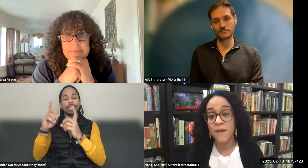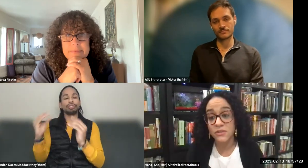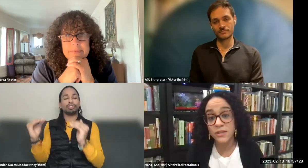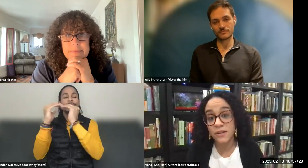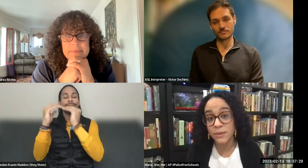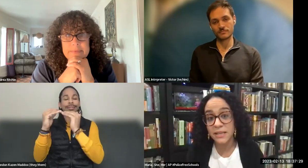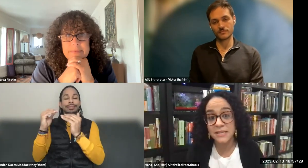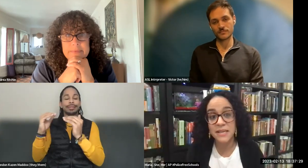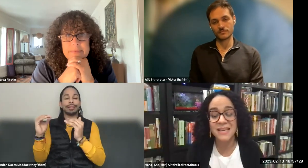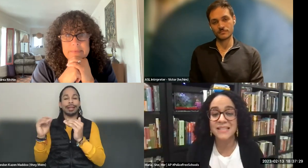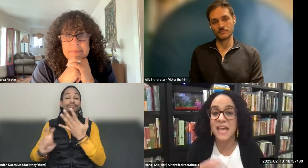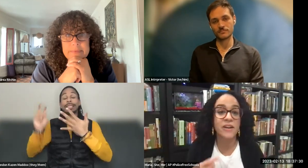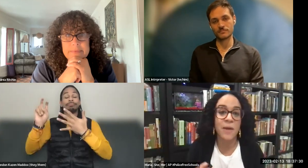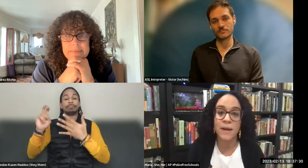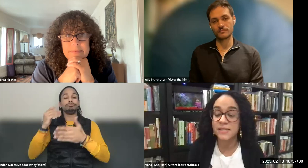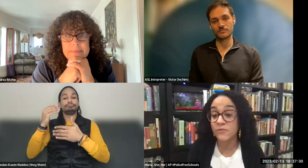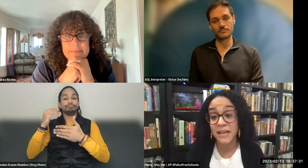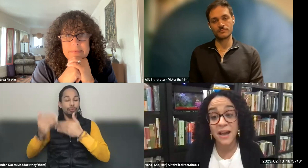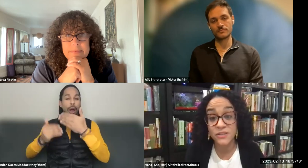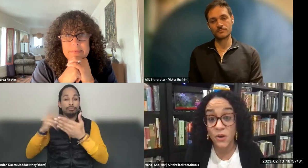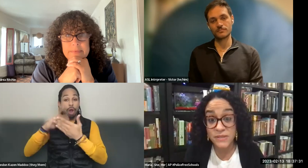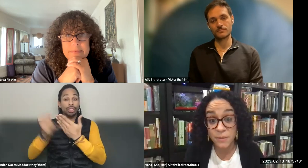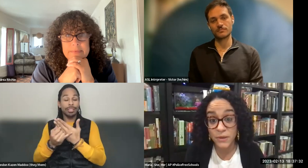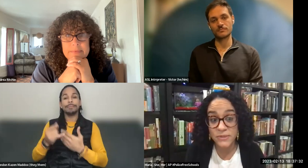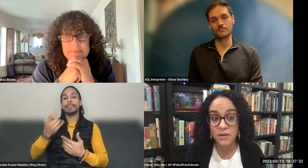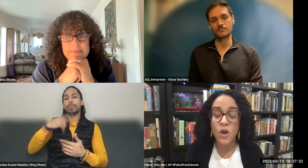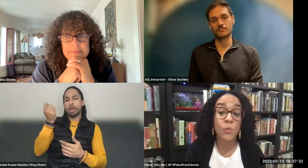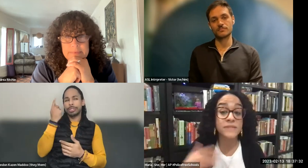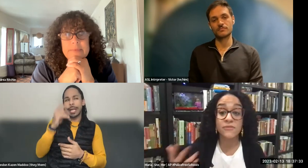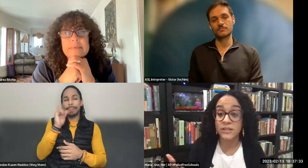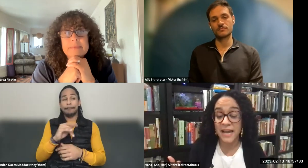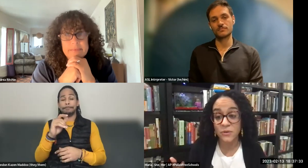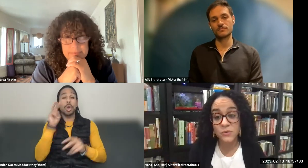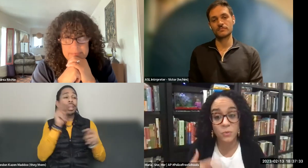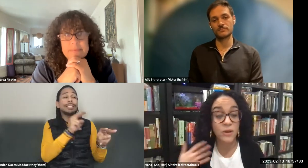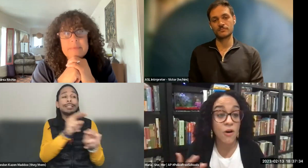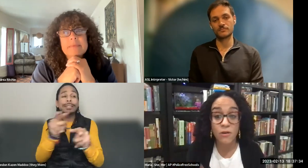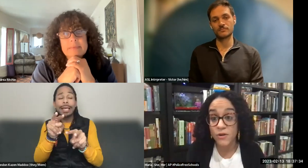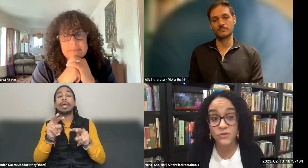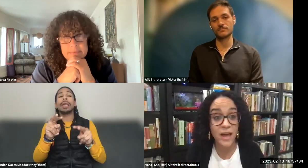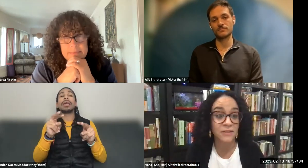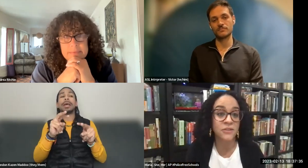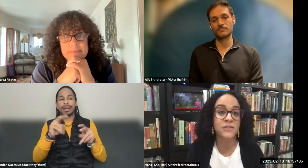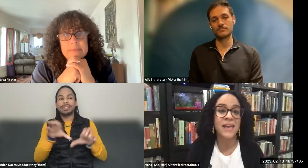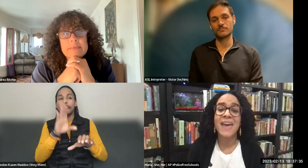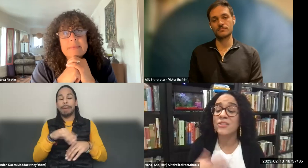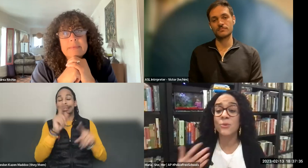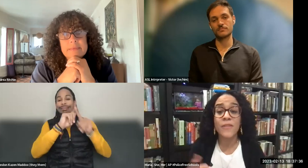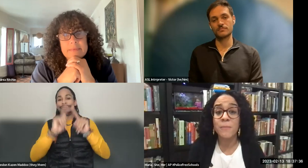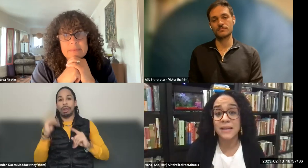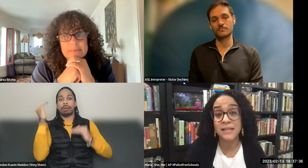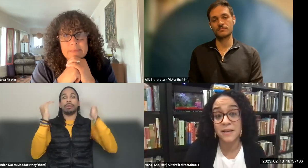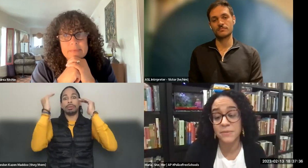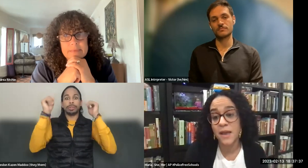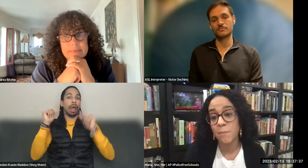that the function of policing is carried out by different adults in the building with different titles, what we call carceral actors, and through